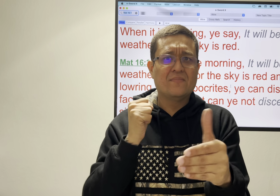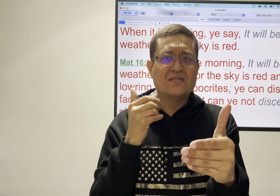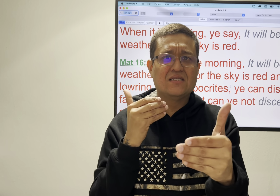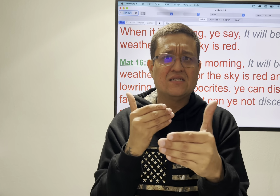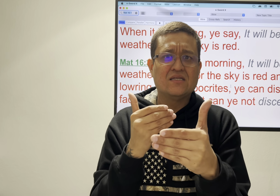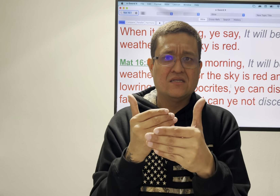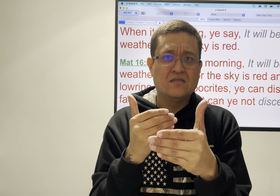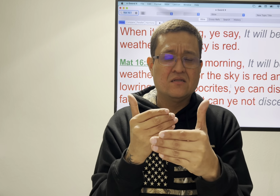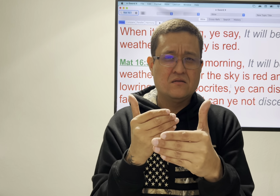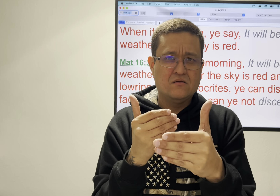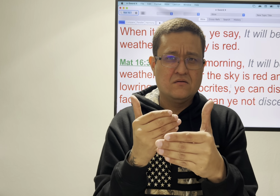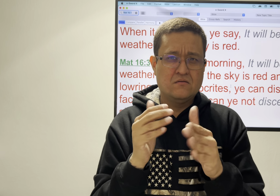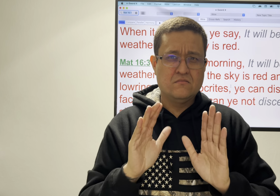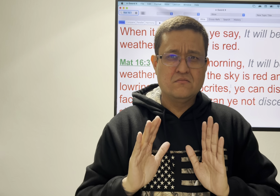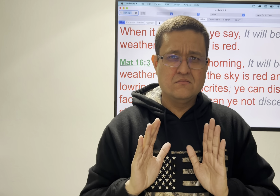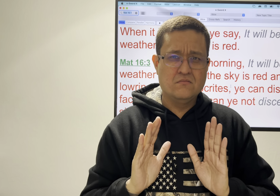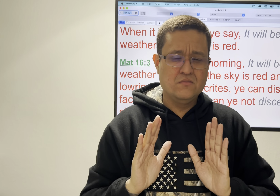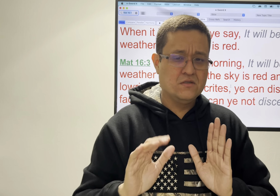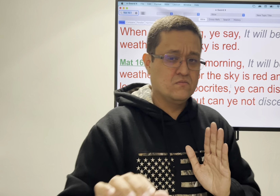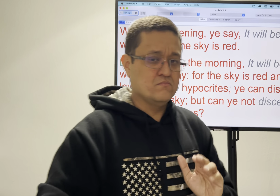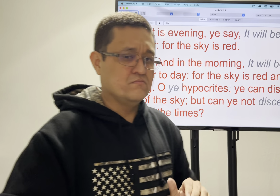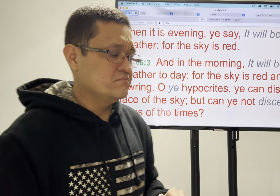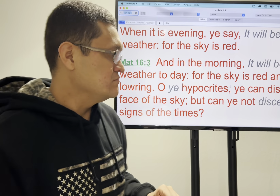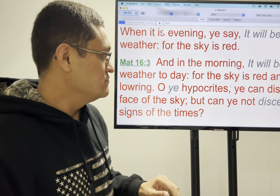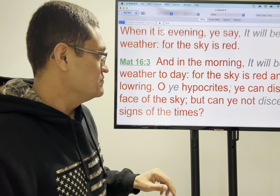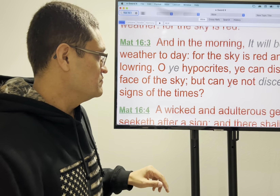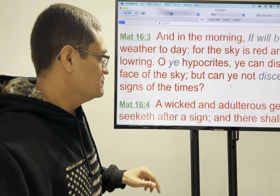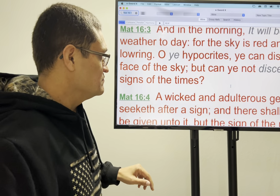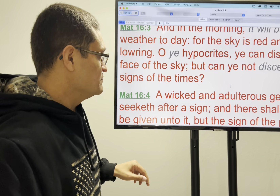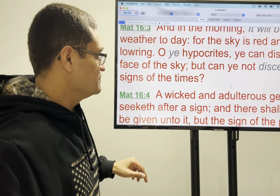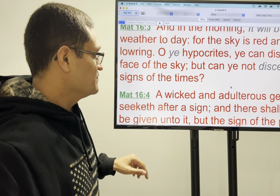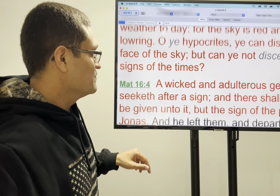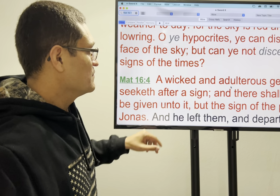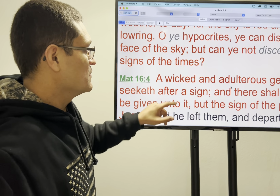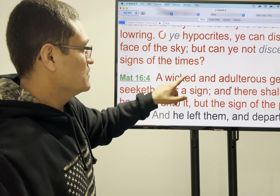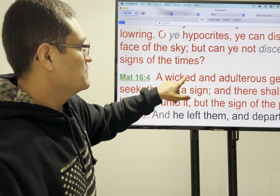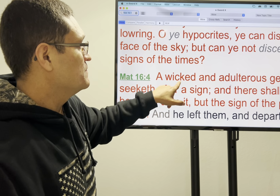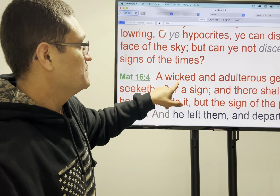what's happening in our world, that the end time is getting closer.